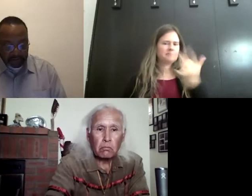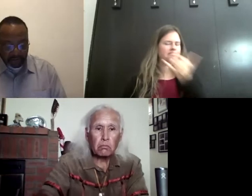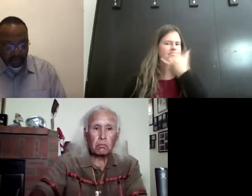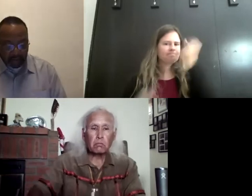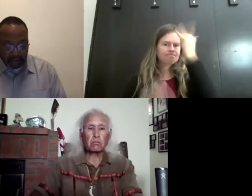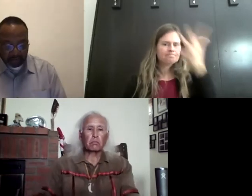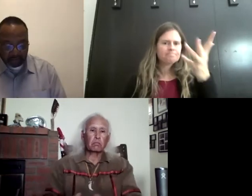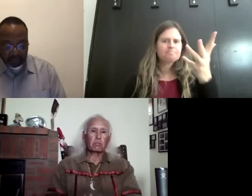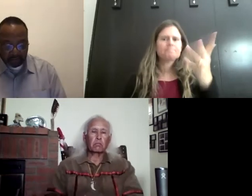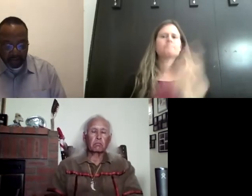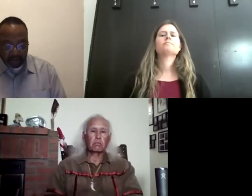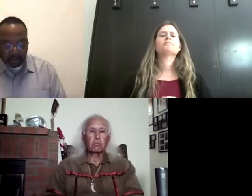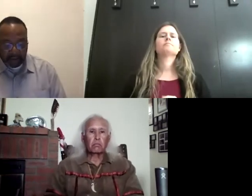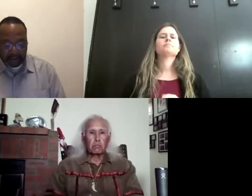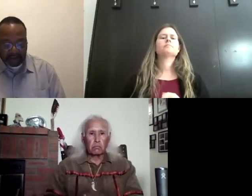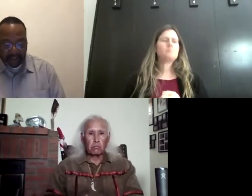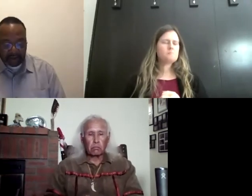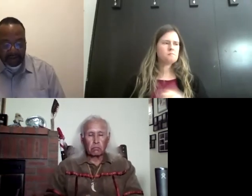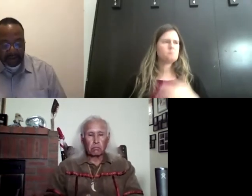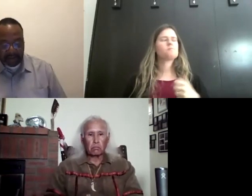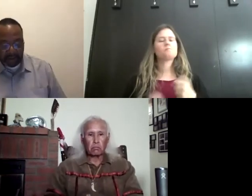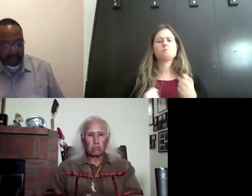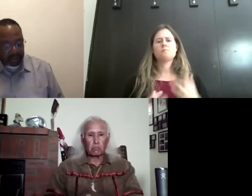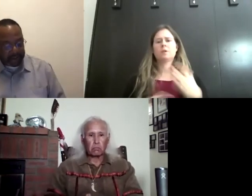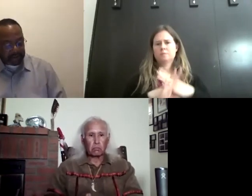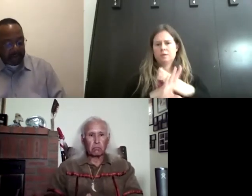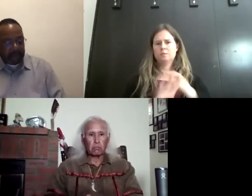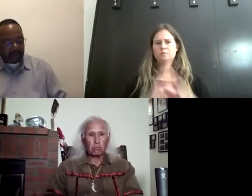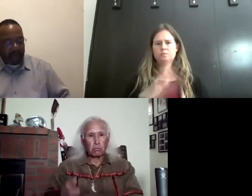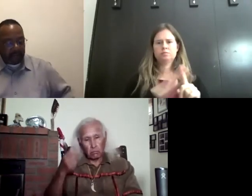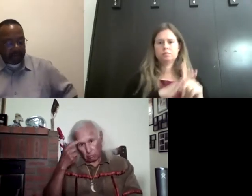obstacles to overcome. But as Alan says, he was raised